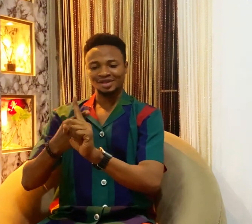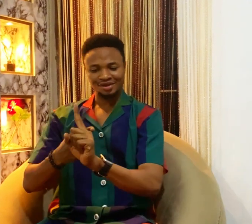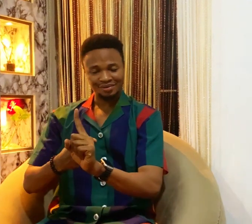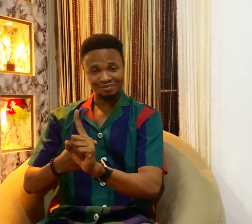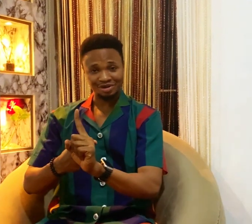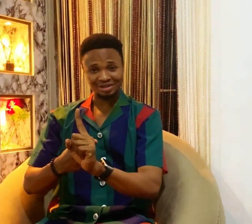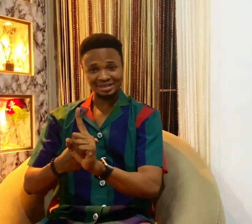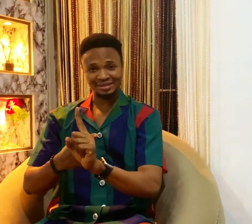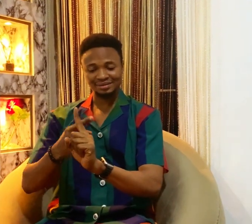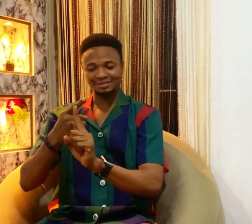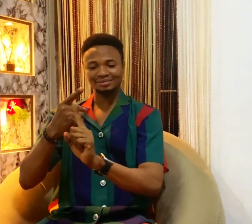Month.